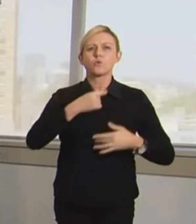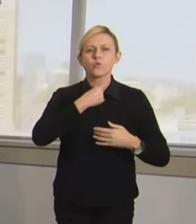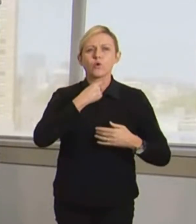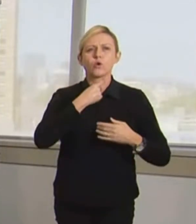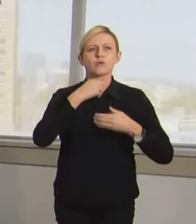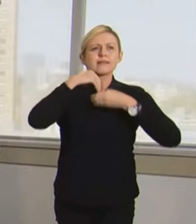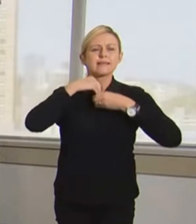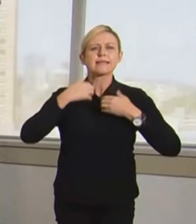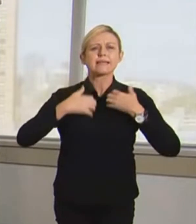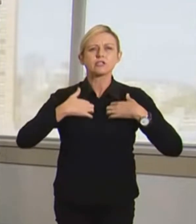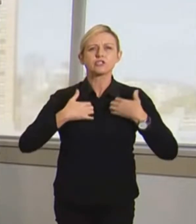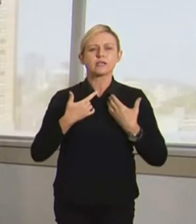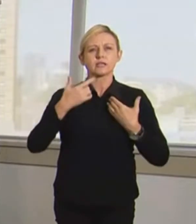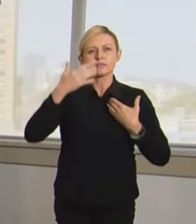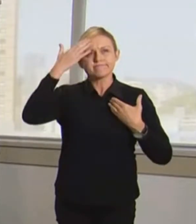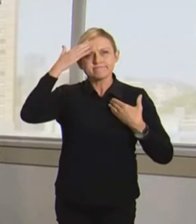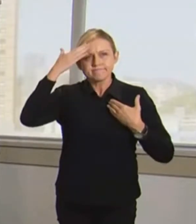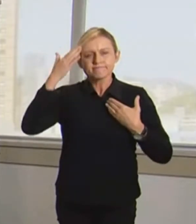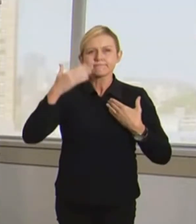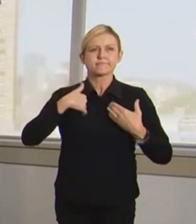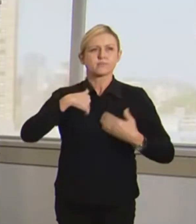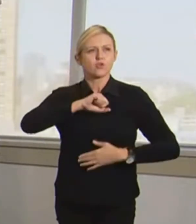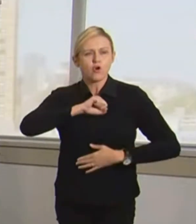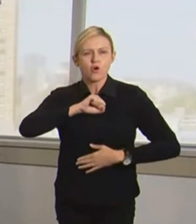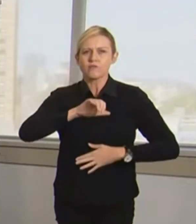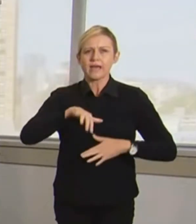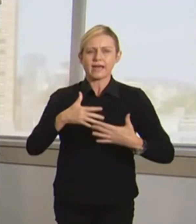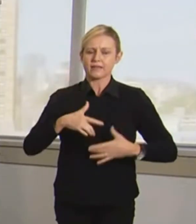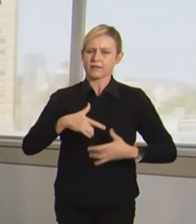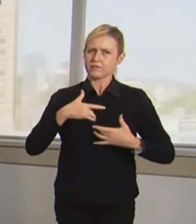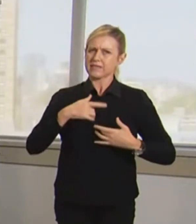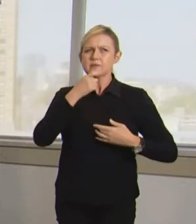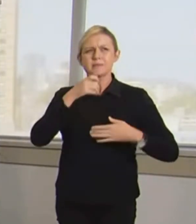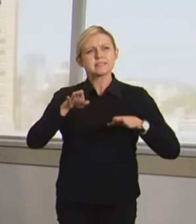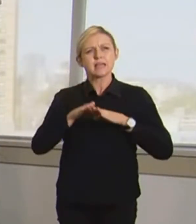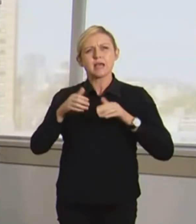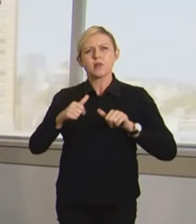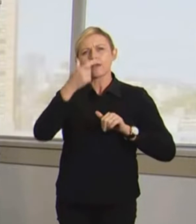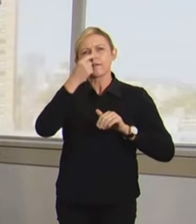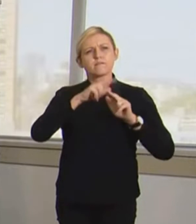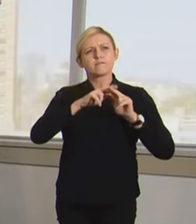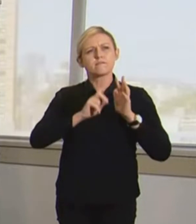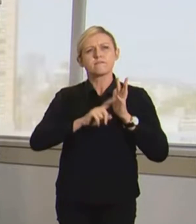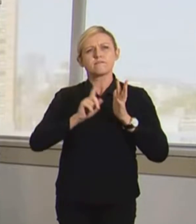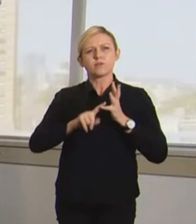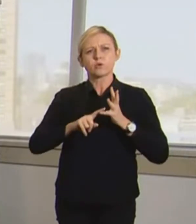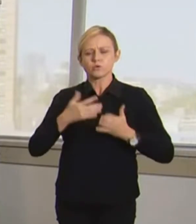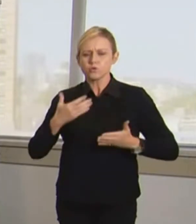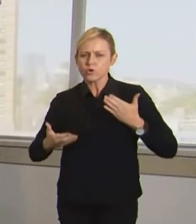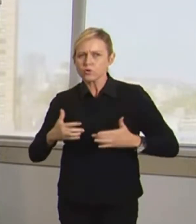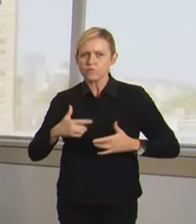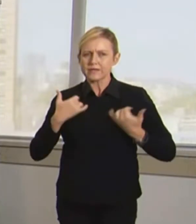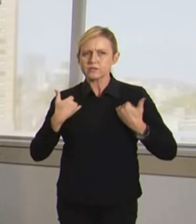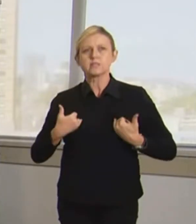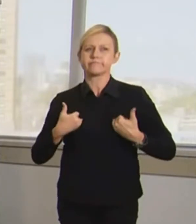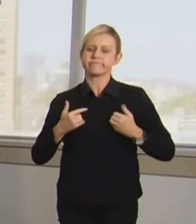a temperature, a bit of a cough, anything that you think might be like flu-like symptoms, please come up and step forward and have a